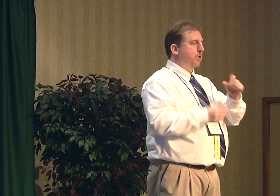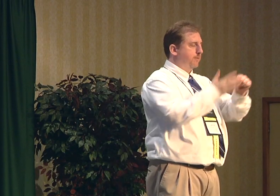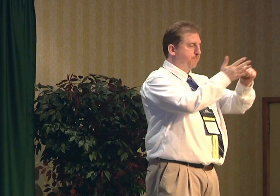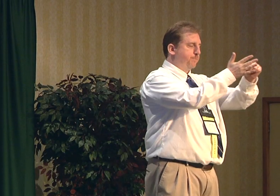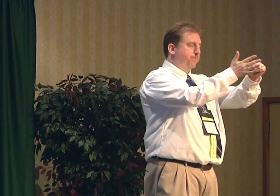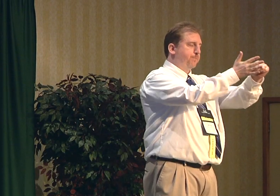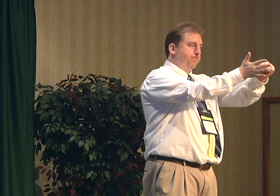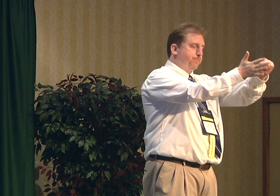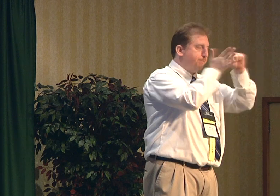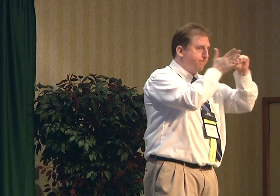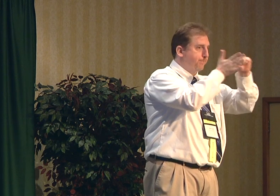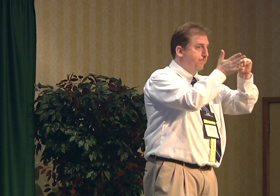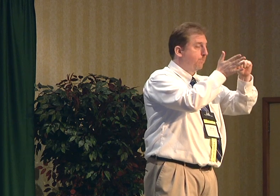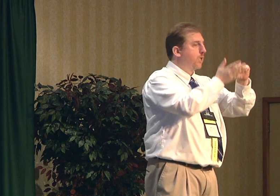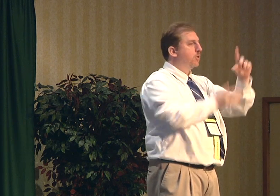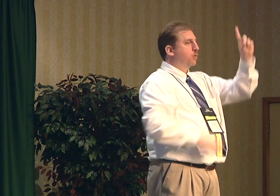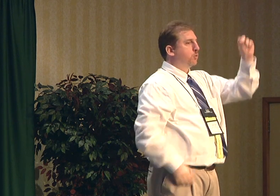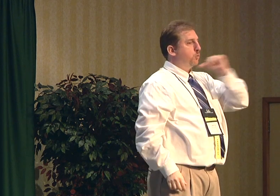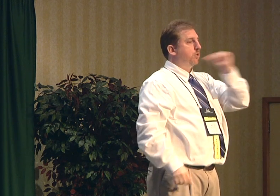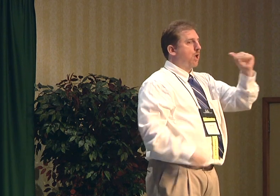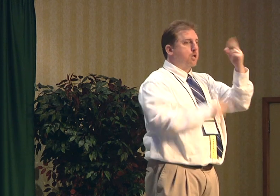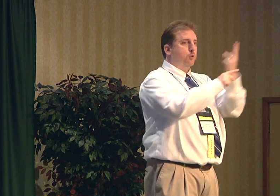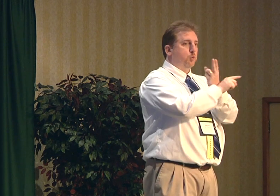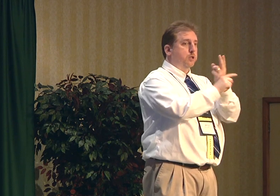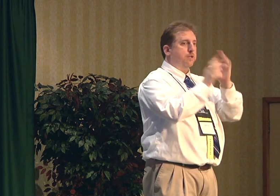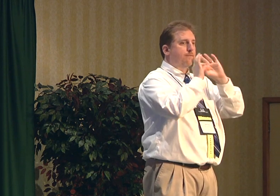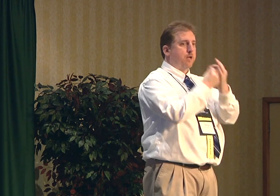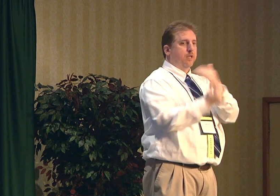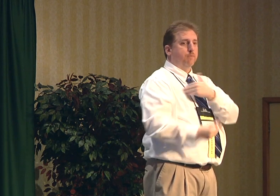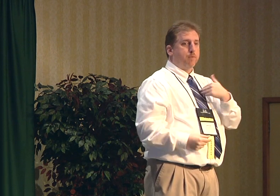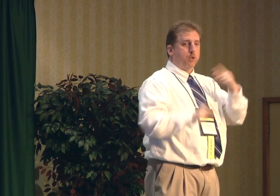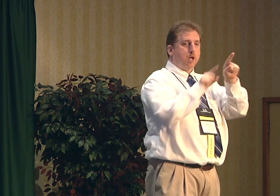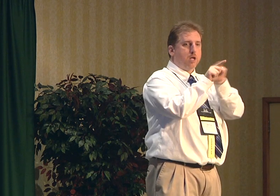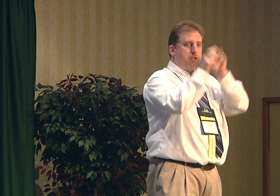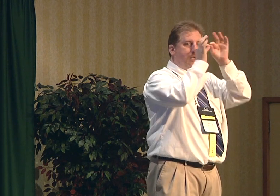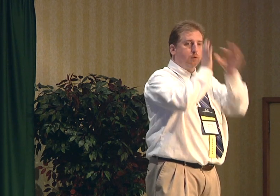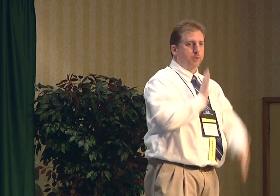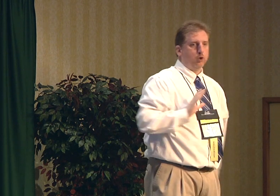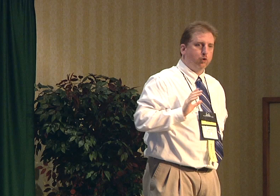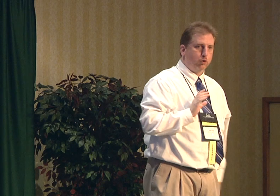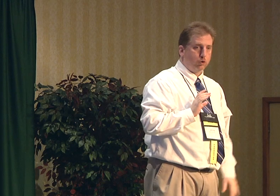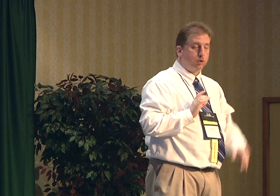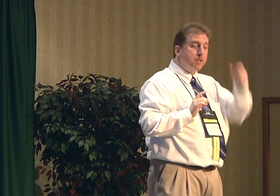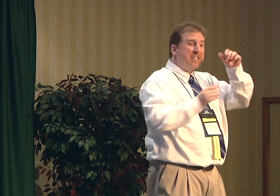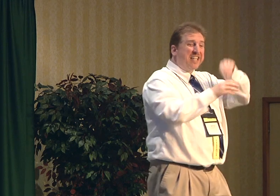So the Joint Commission has a great deal of emphasis on not using family members